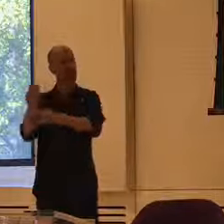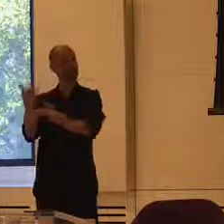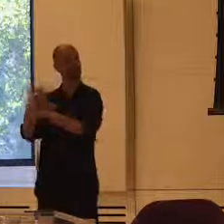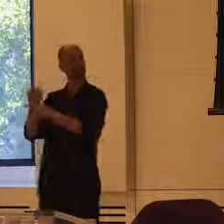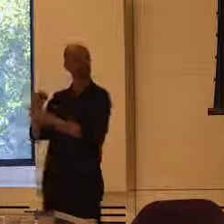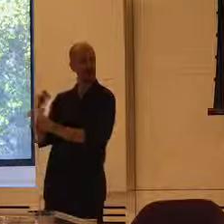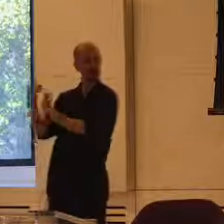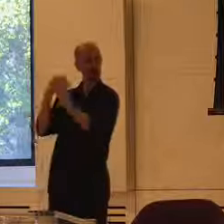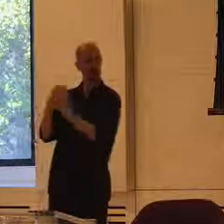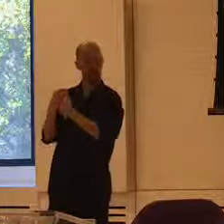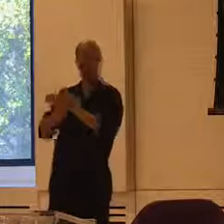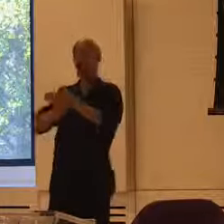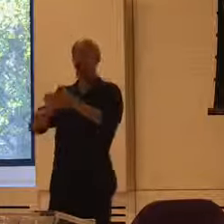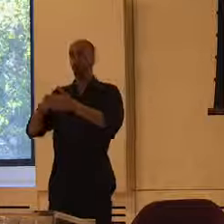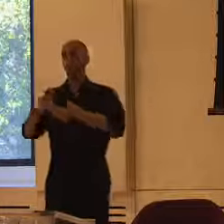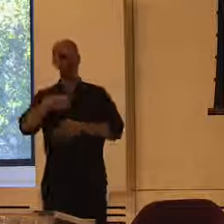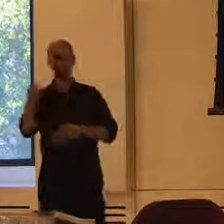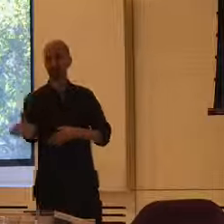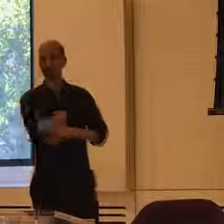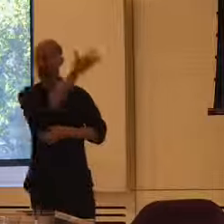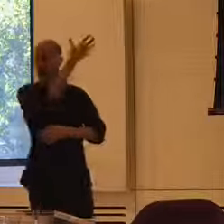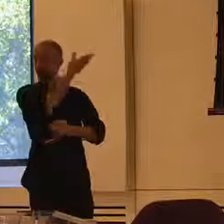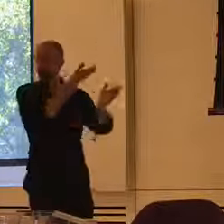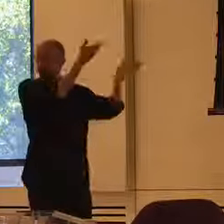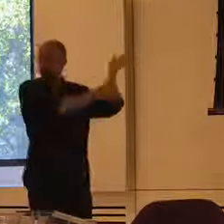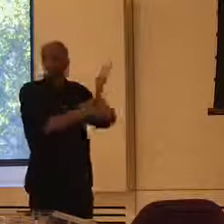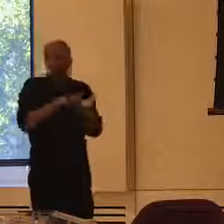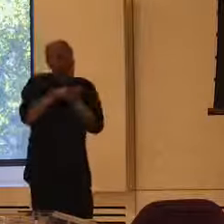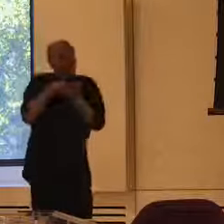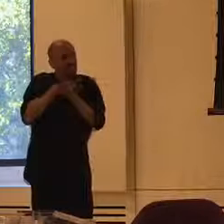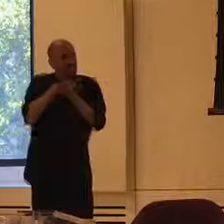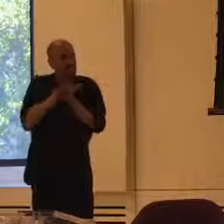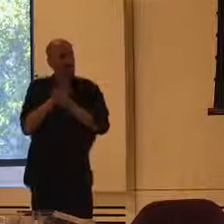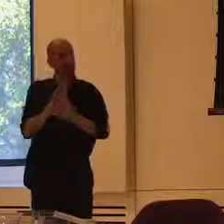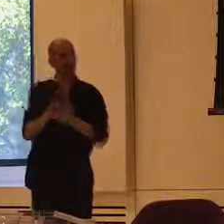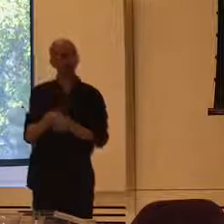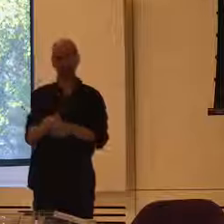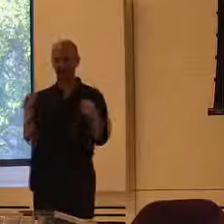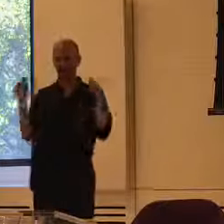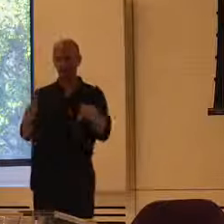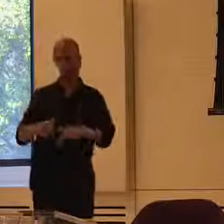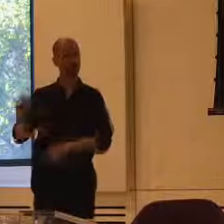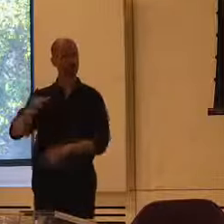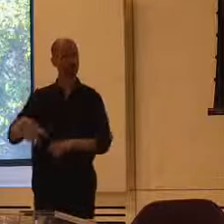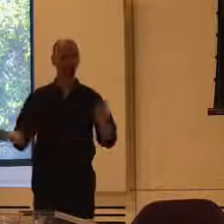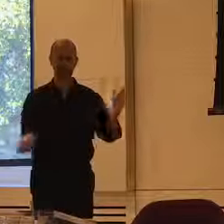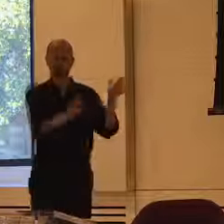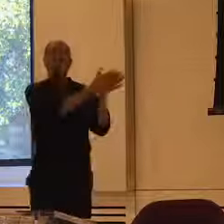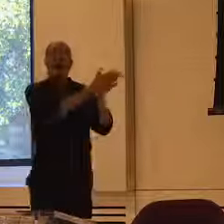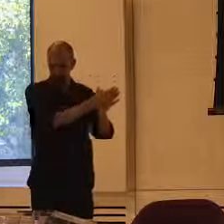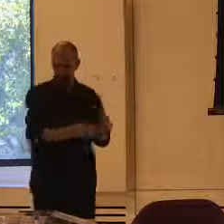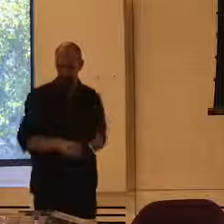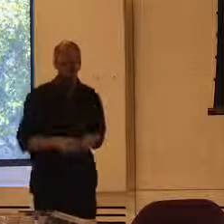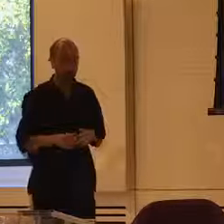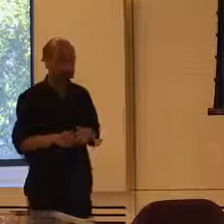safeguarding course and safeguarding teaching, they put this list out and they give a definition of abuse and what it is.